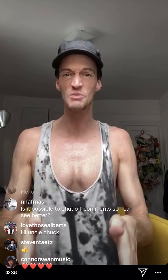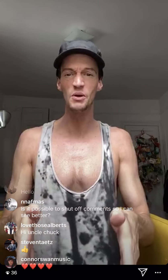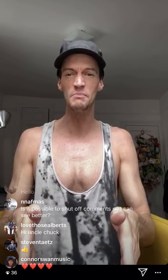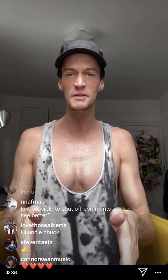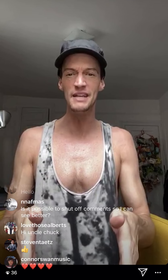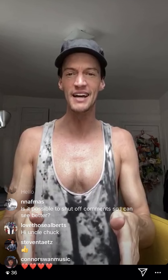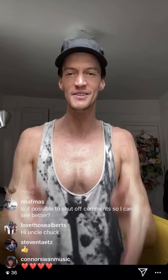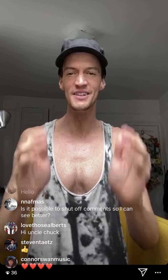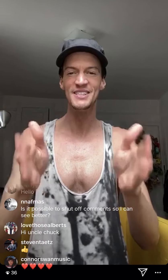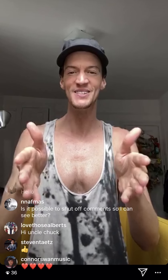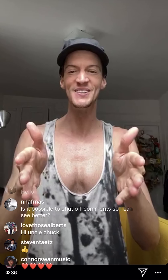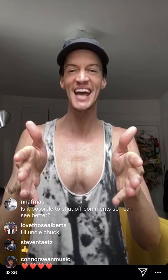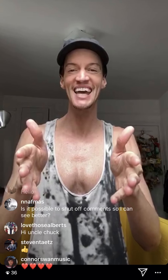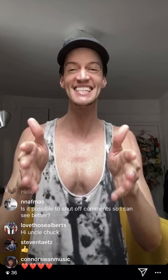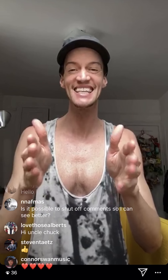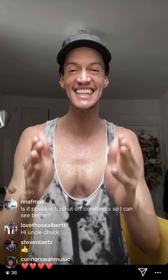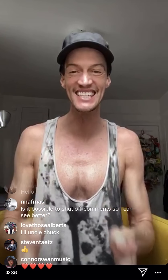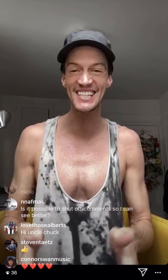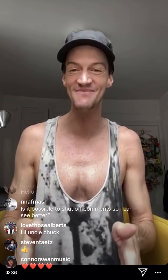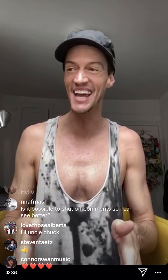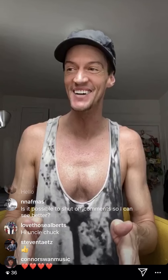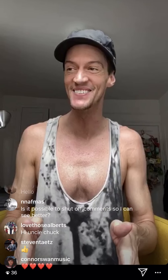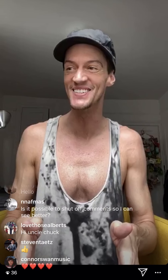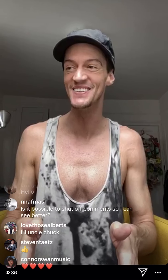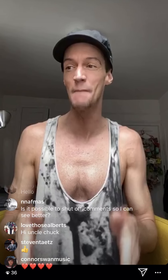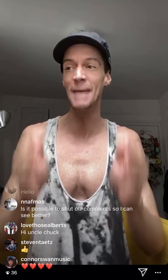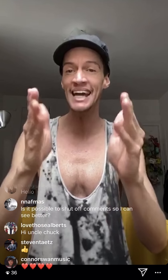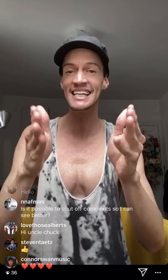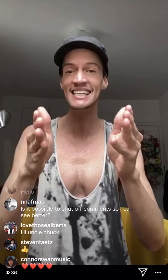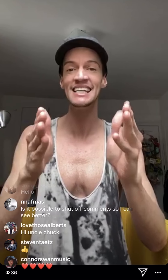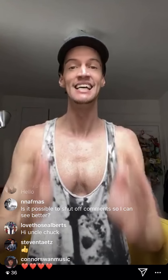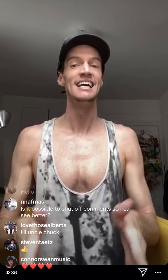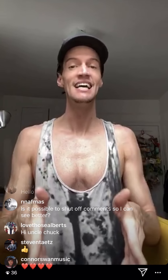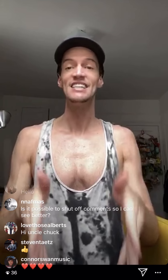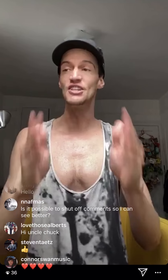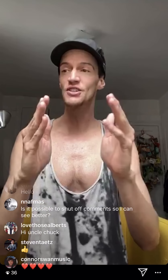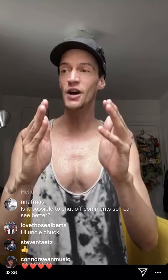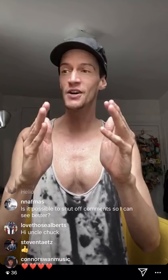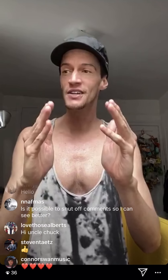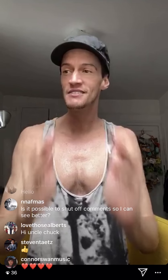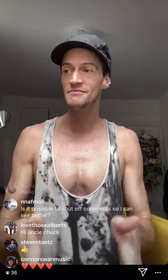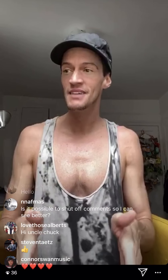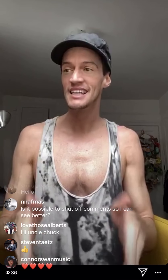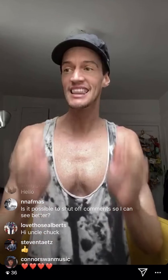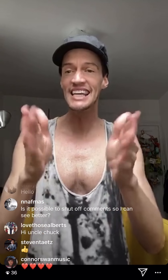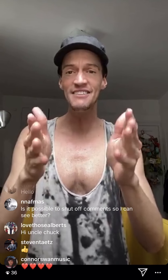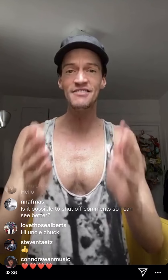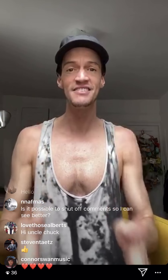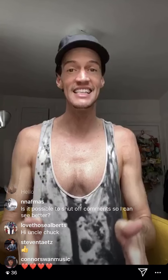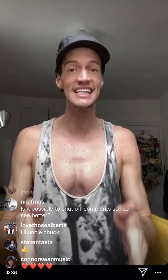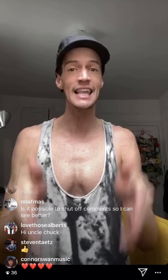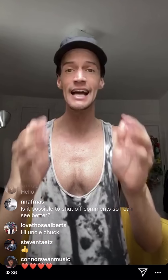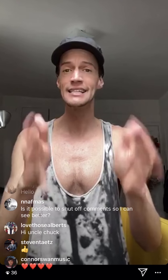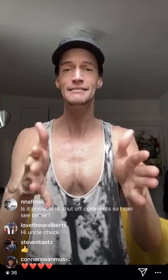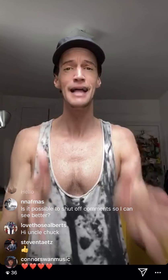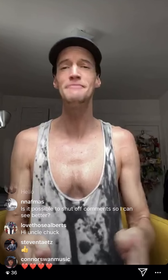them down. So two hands, and then they just come down. So abandon, discard, leave, neglect. I'm feeling